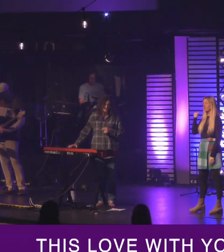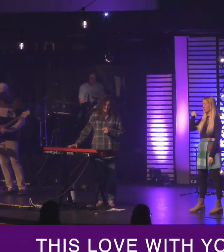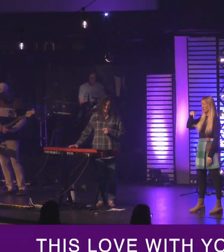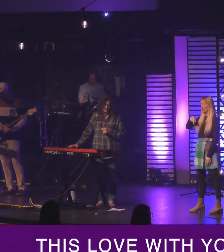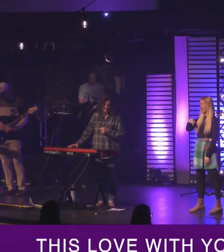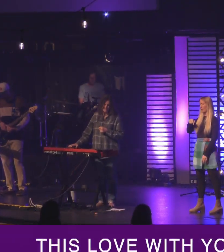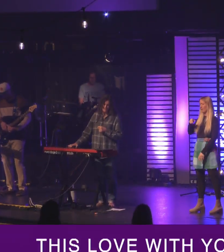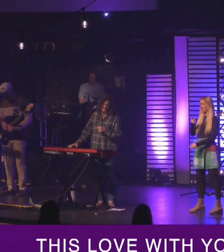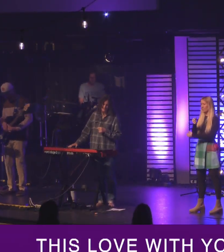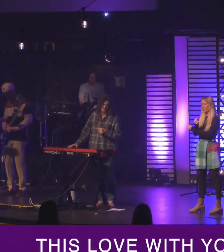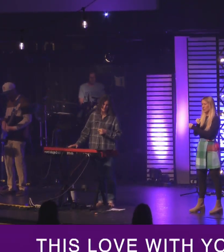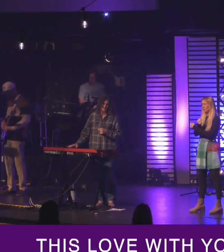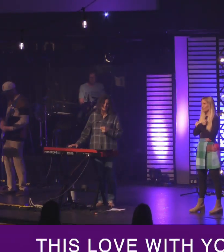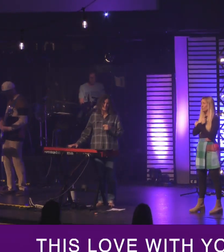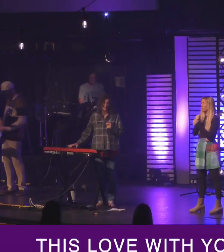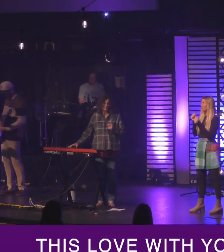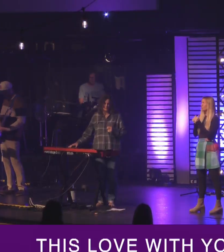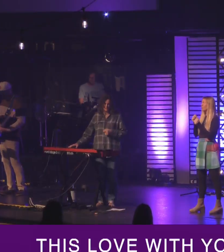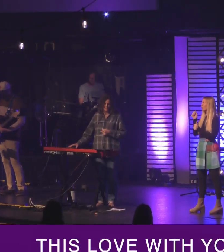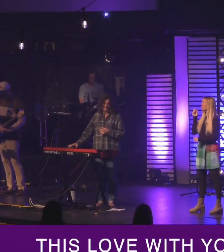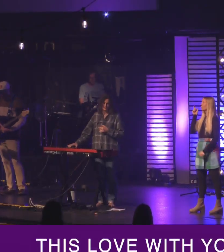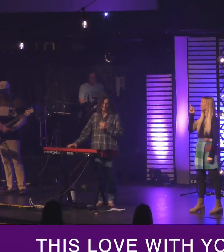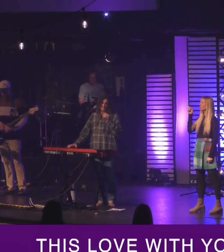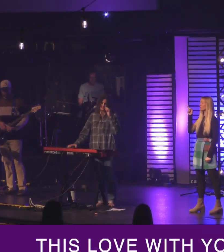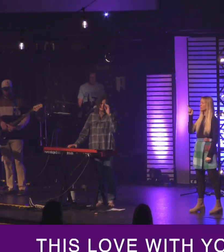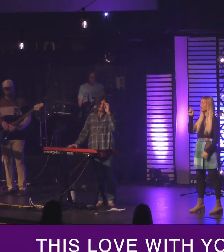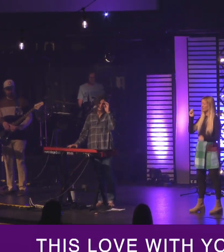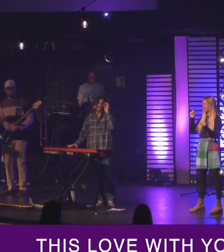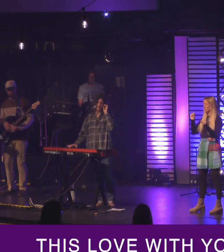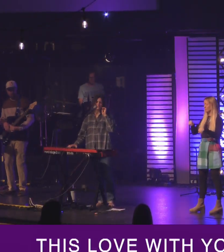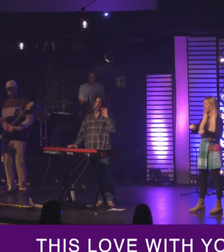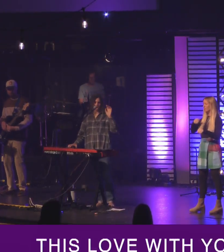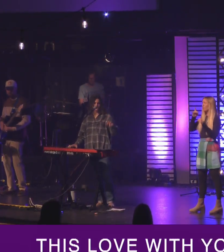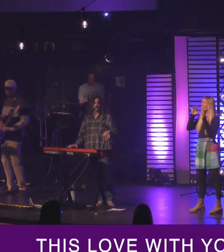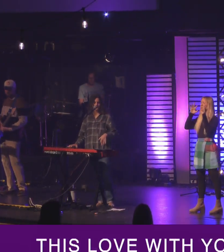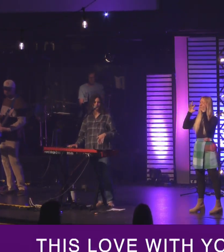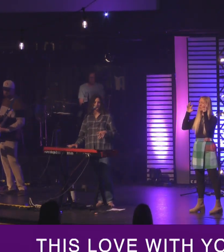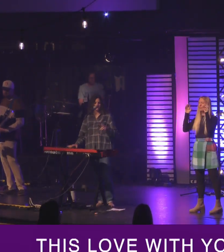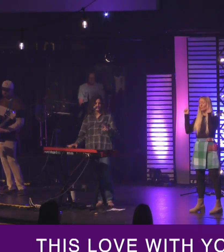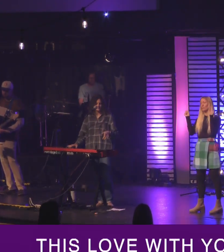This love with you, it can be kinda wild.